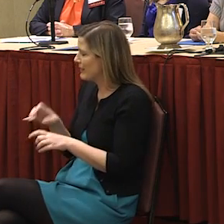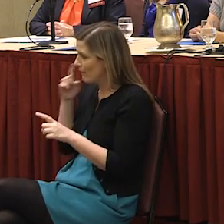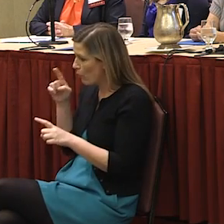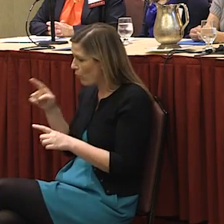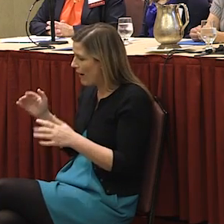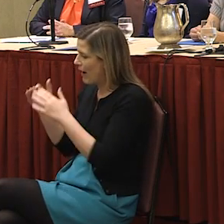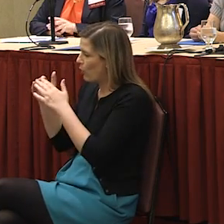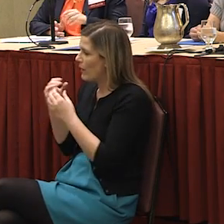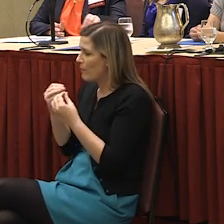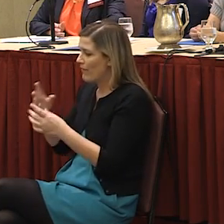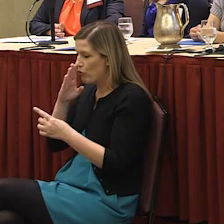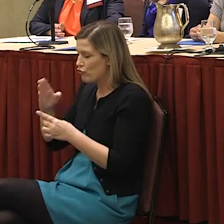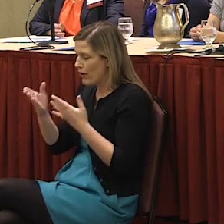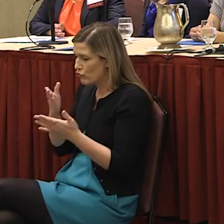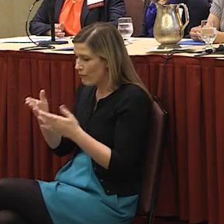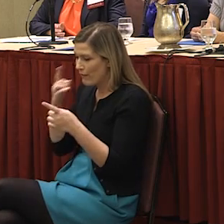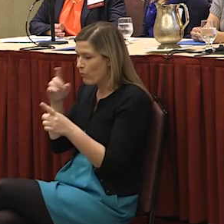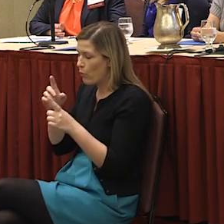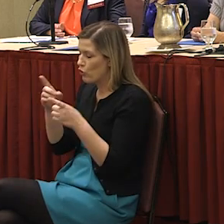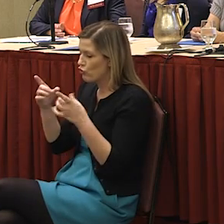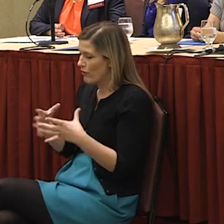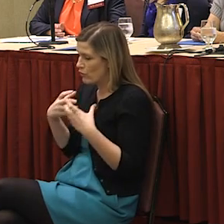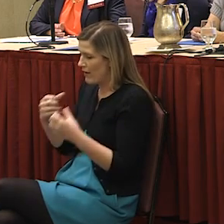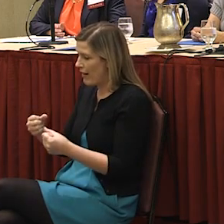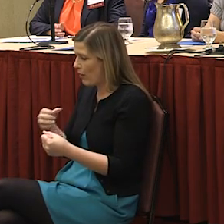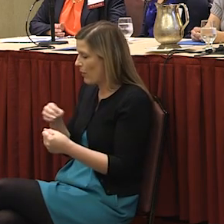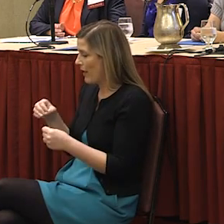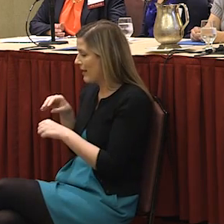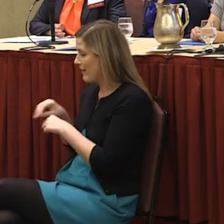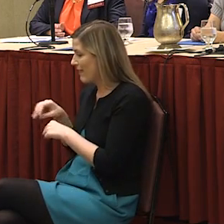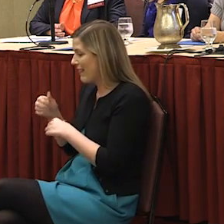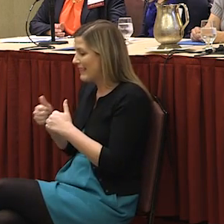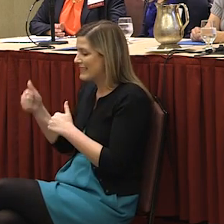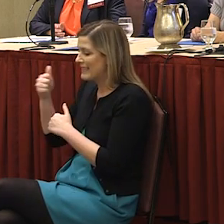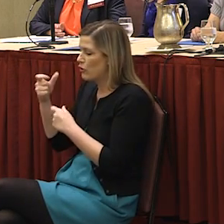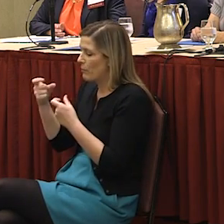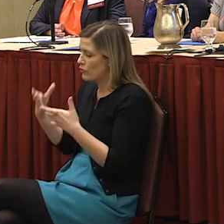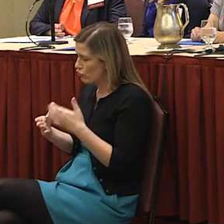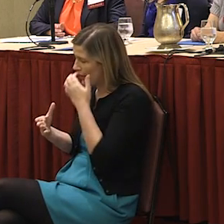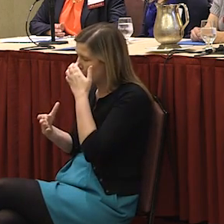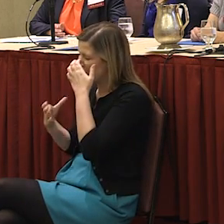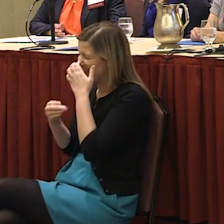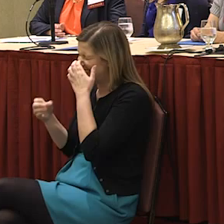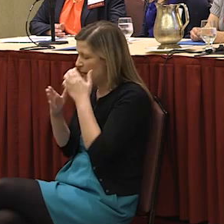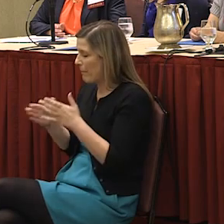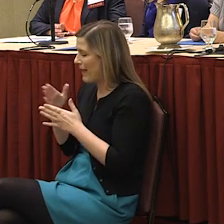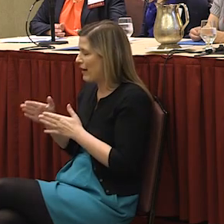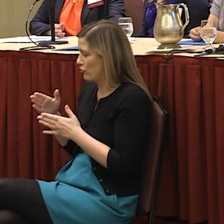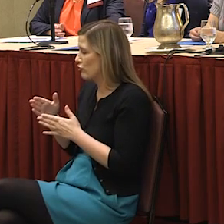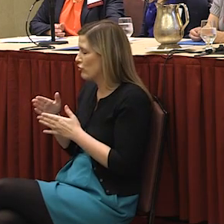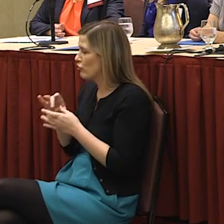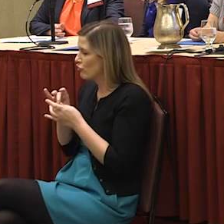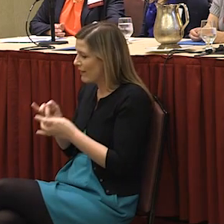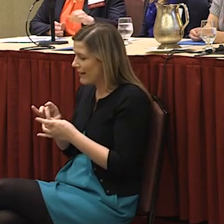provide direct services, again, to the Director of Health, and indirect advisement to the department's senior administrators and planners through the Director